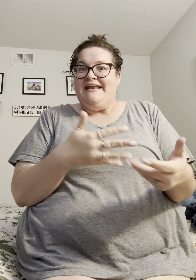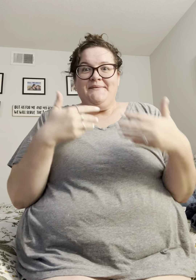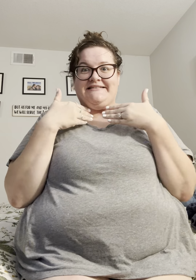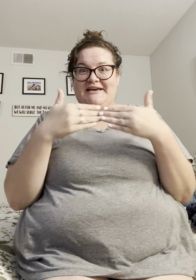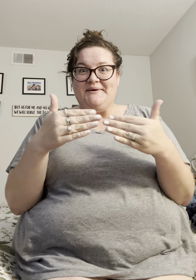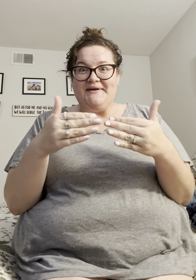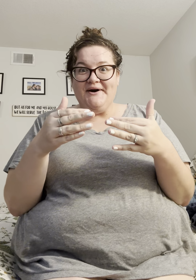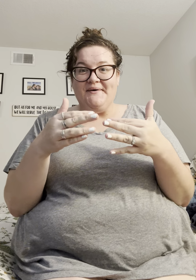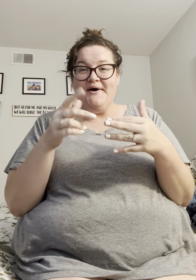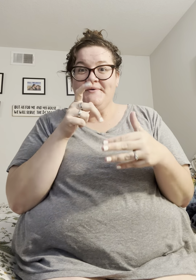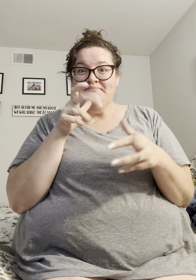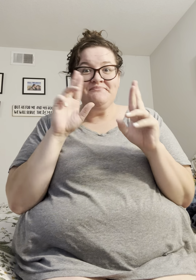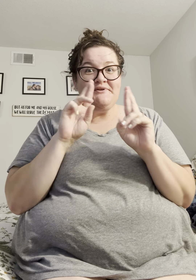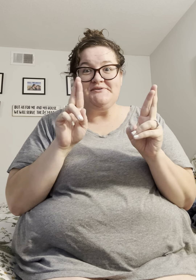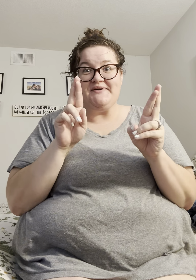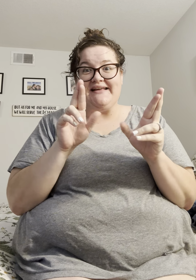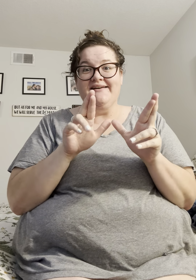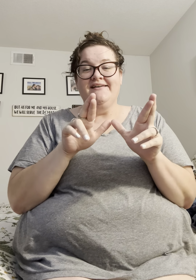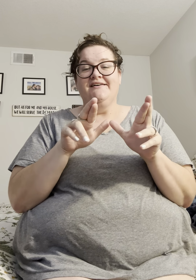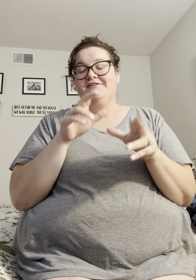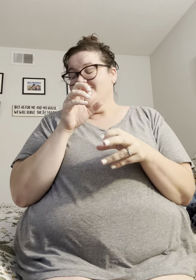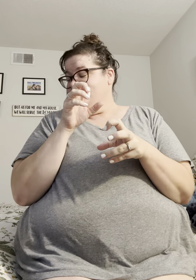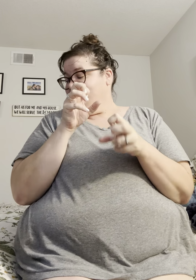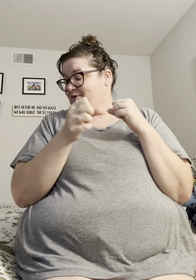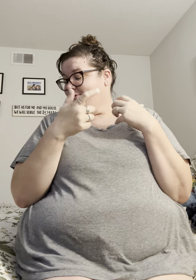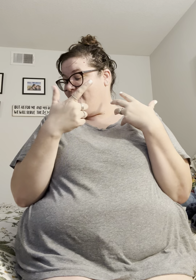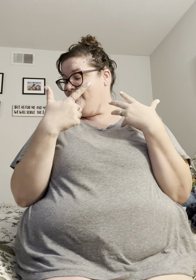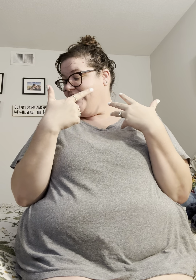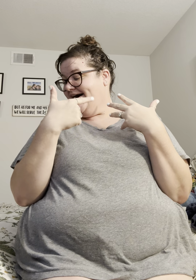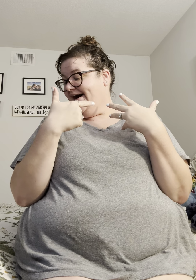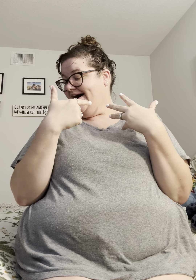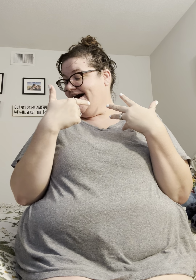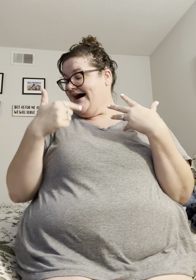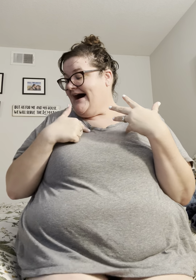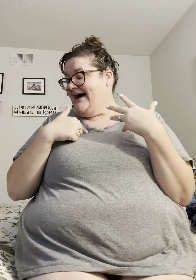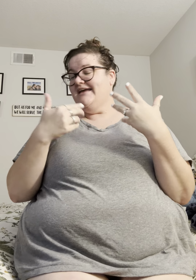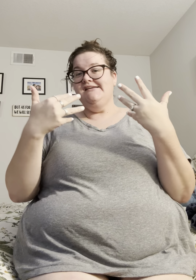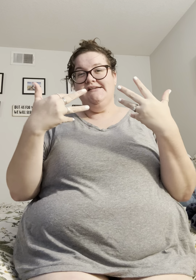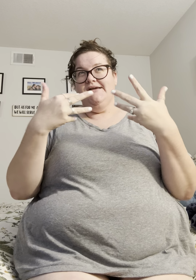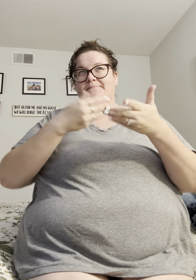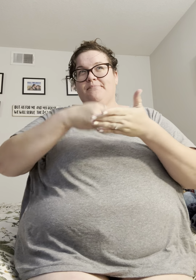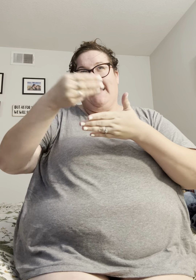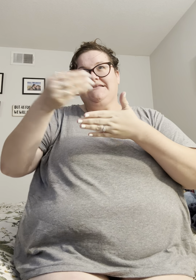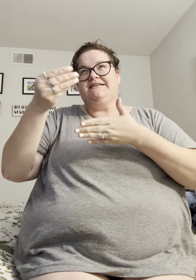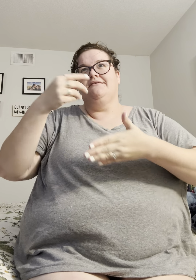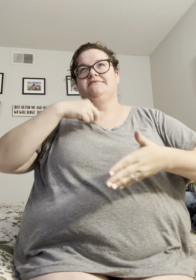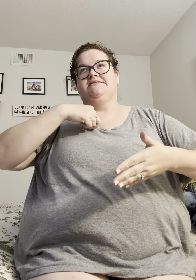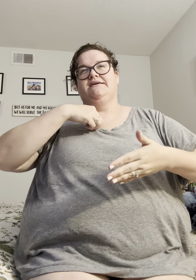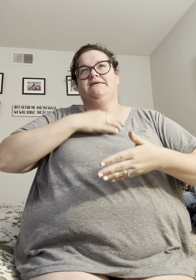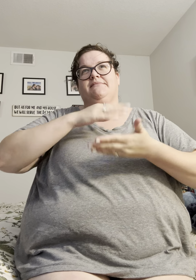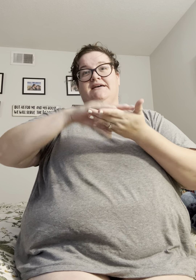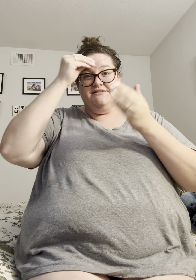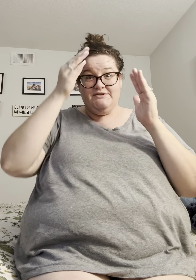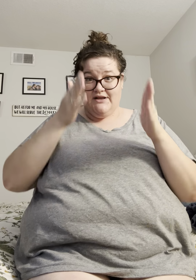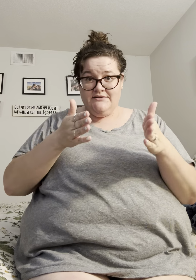Anyways, here we go. Who's ready? So I passed out to my students